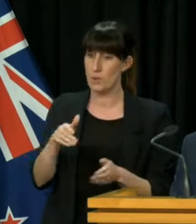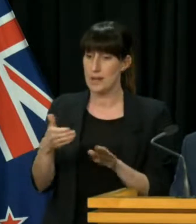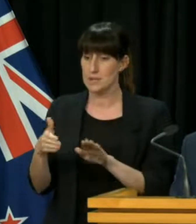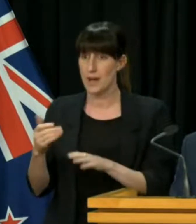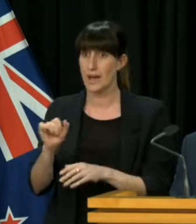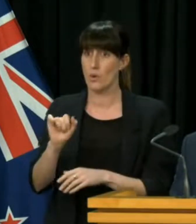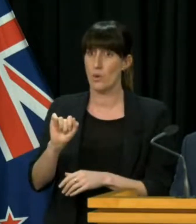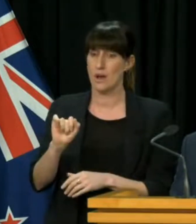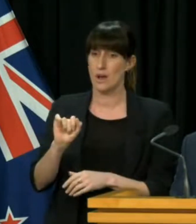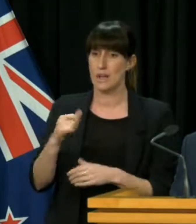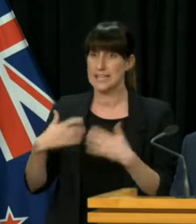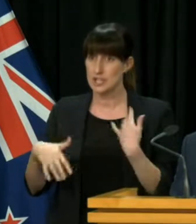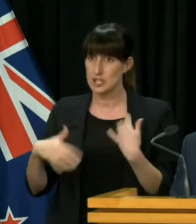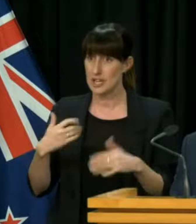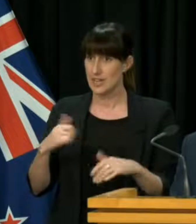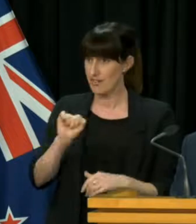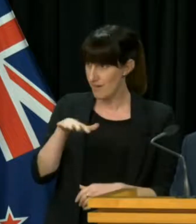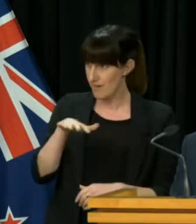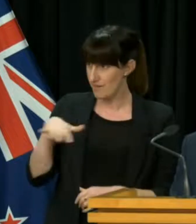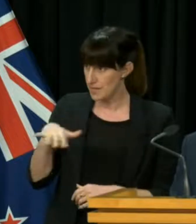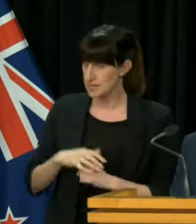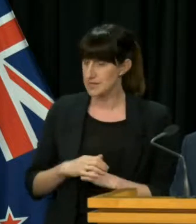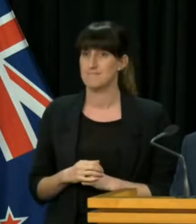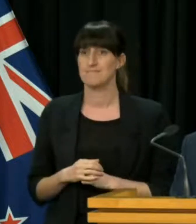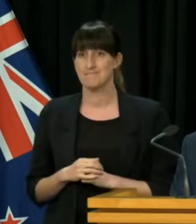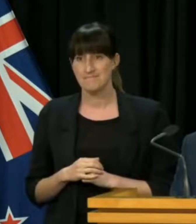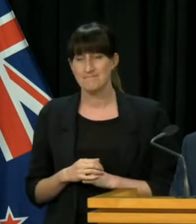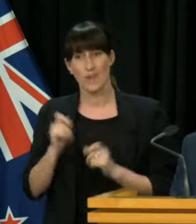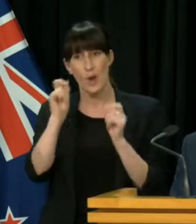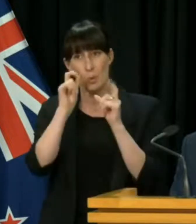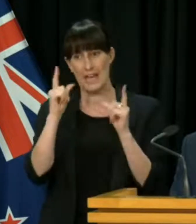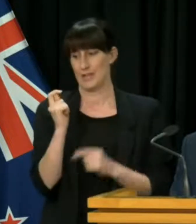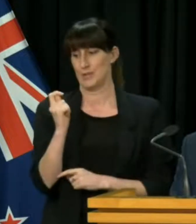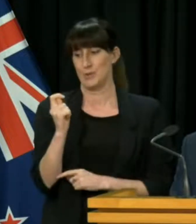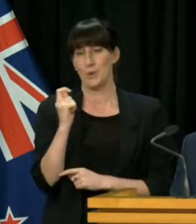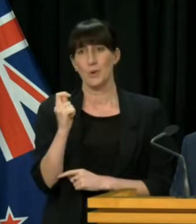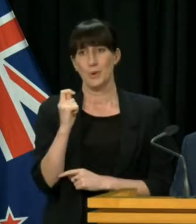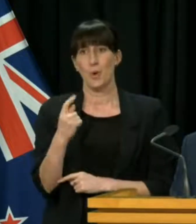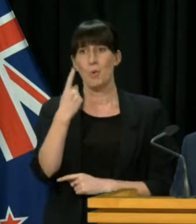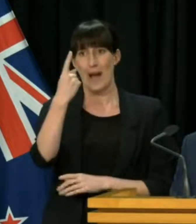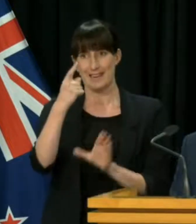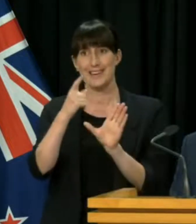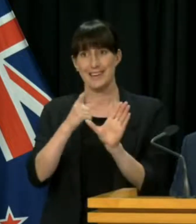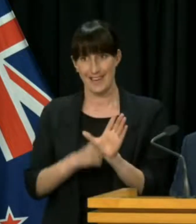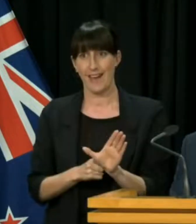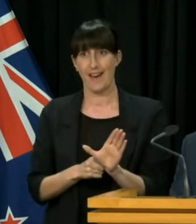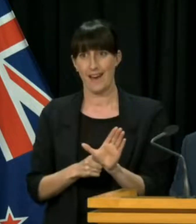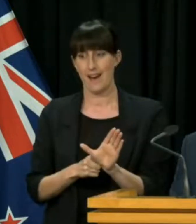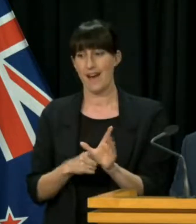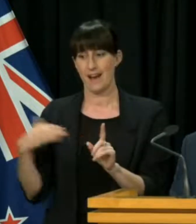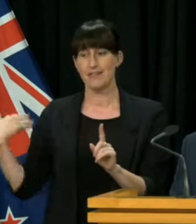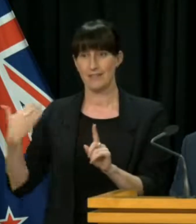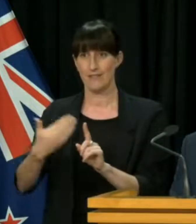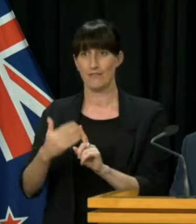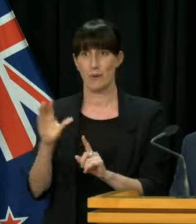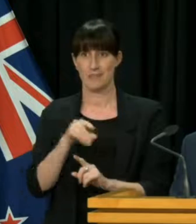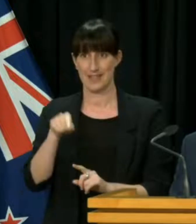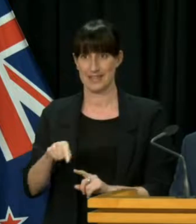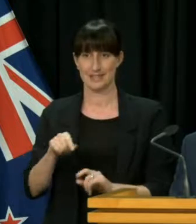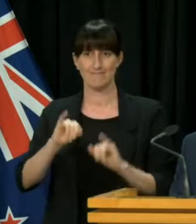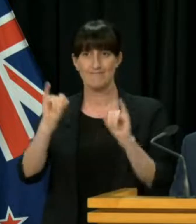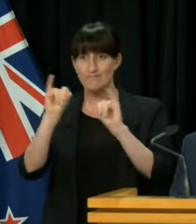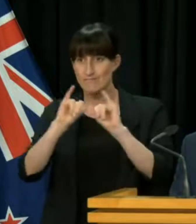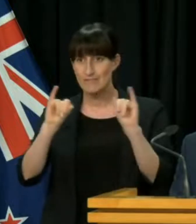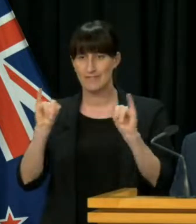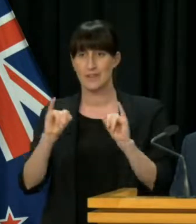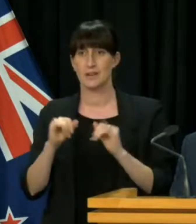very aware that not only are we coming up to the anniversary of this horrific tragedy, we also are